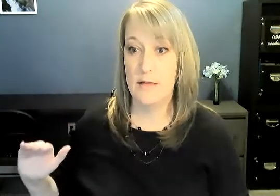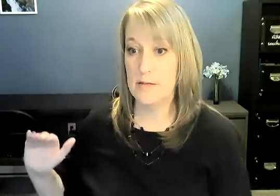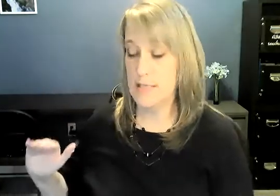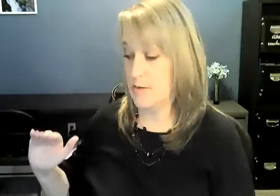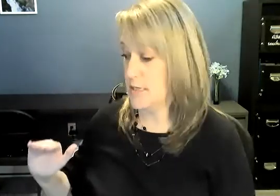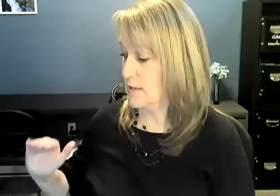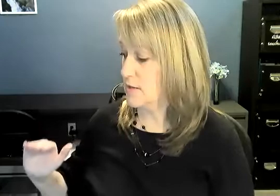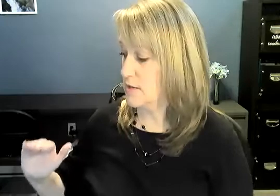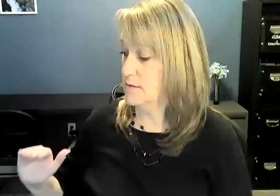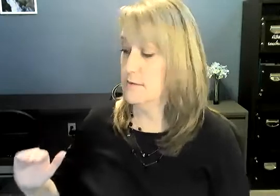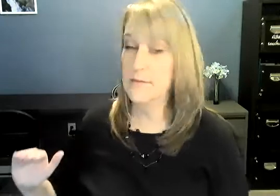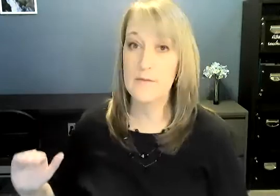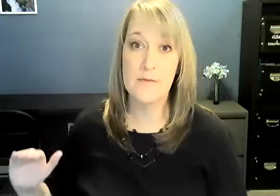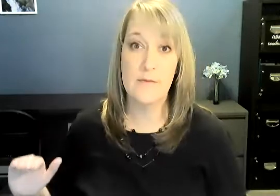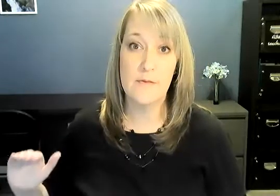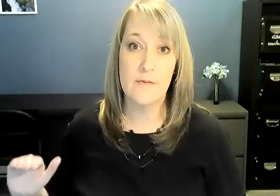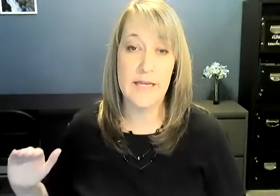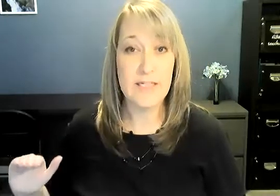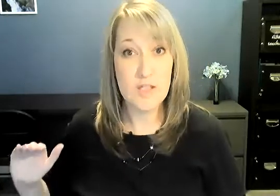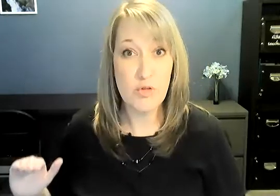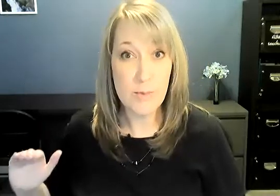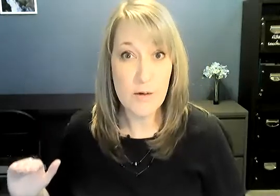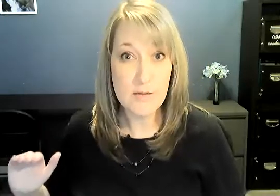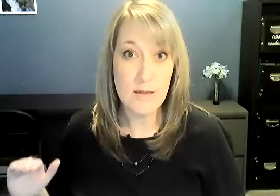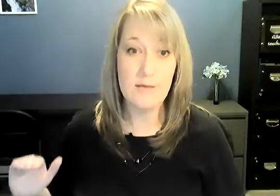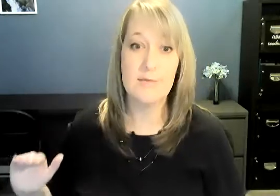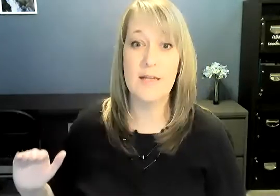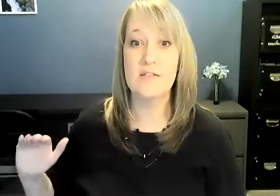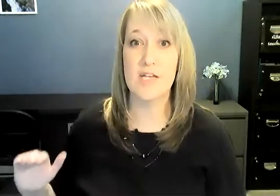held down here like a short person, right? Child.